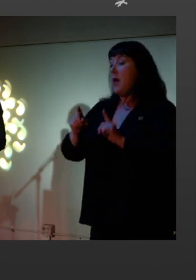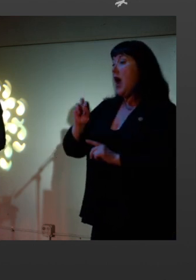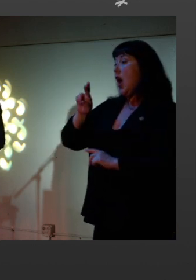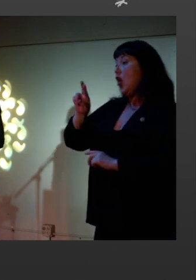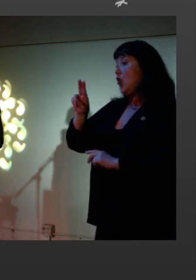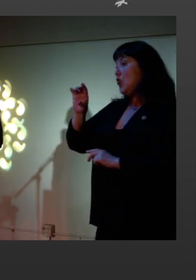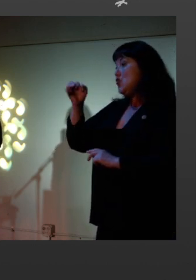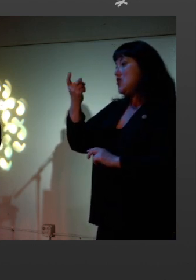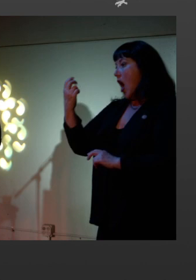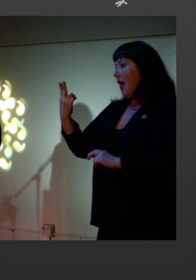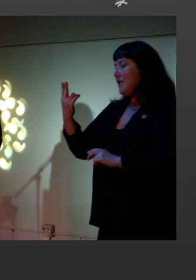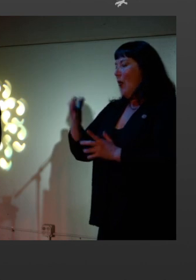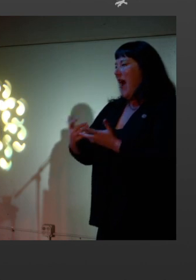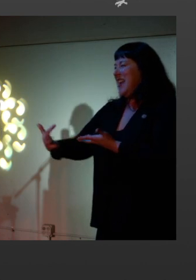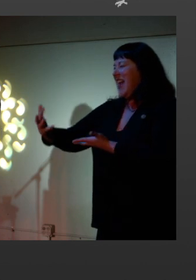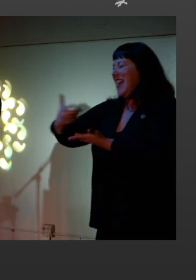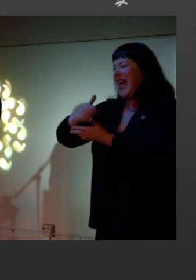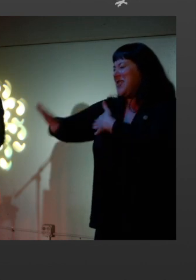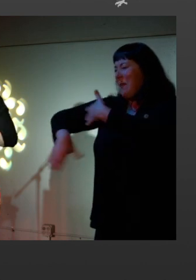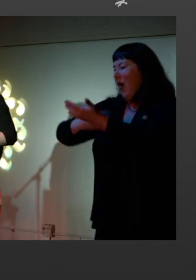he wanted to collect them all.